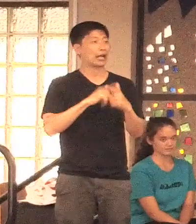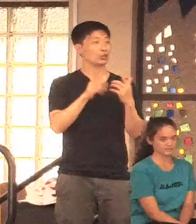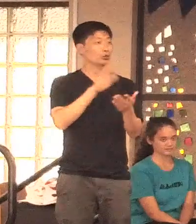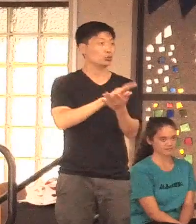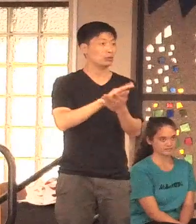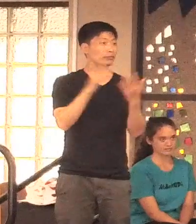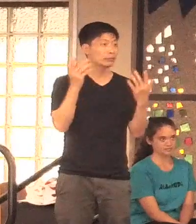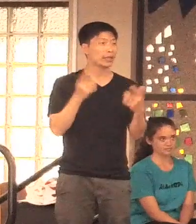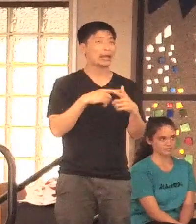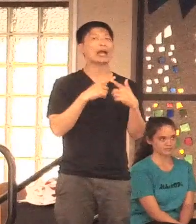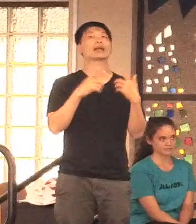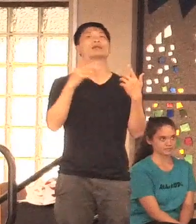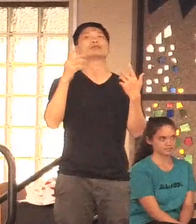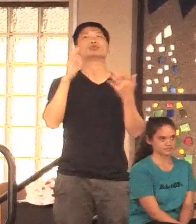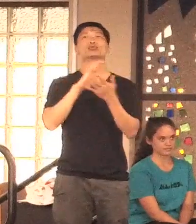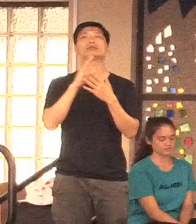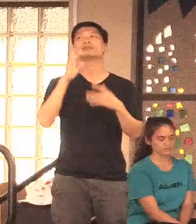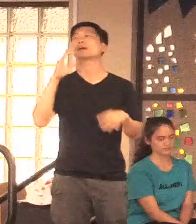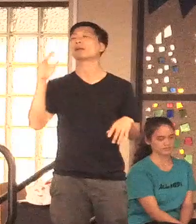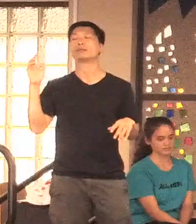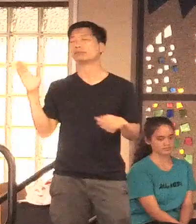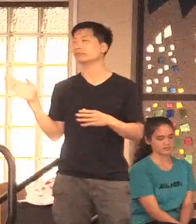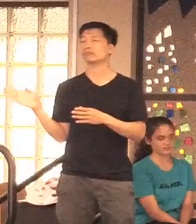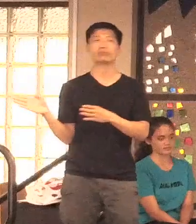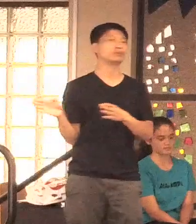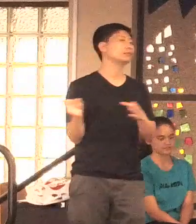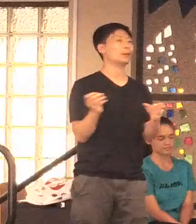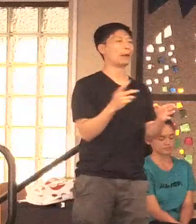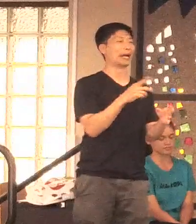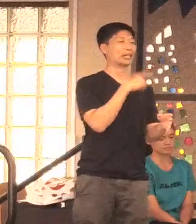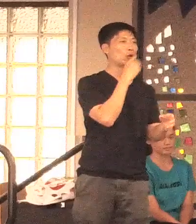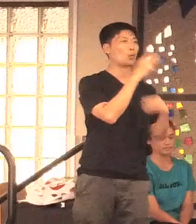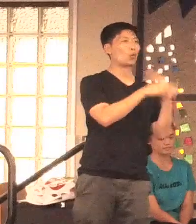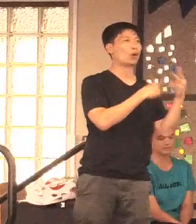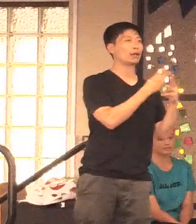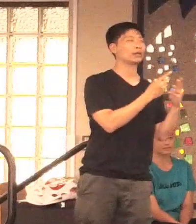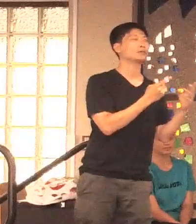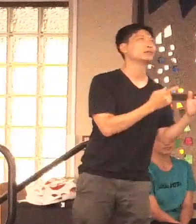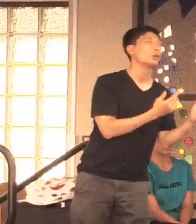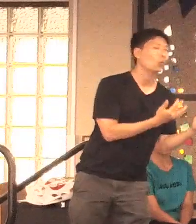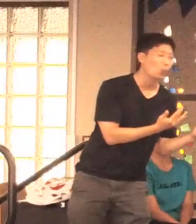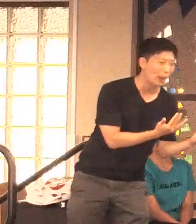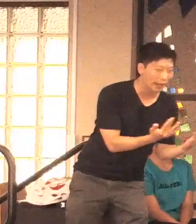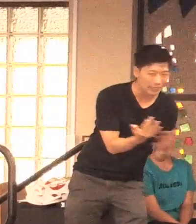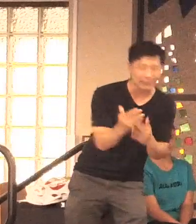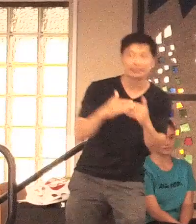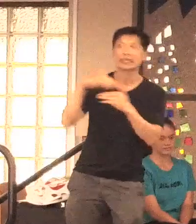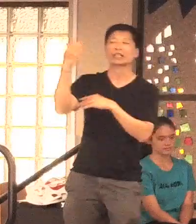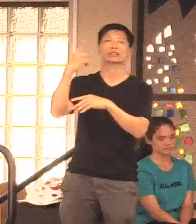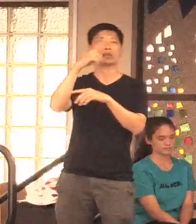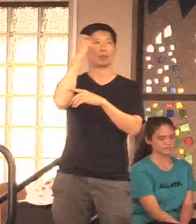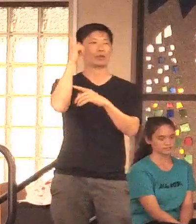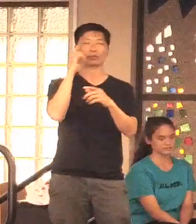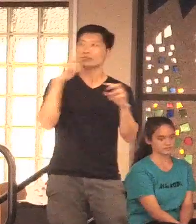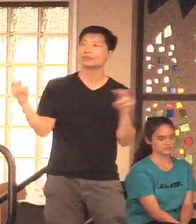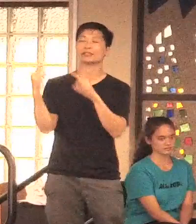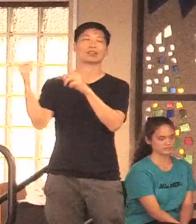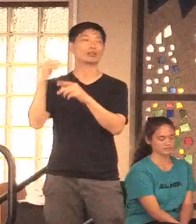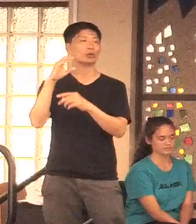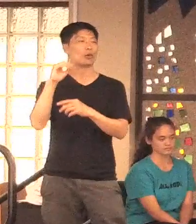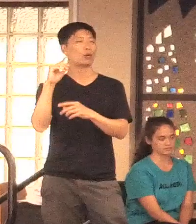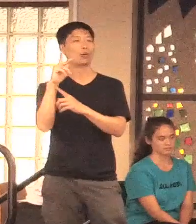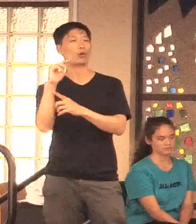comes around and then they kinda drift back to the hearing world and wait for the next summer to come so they can see their friends again.